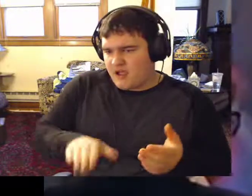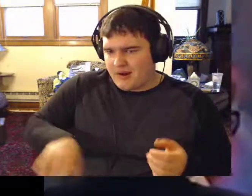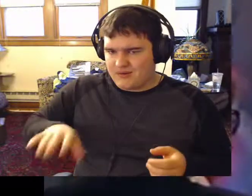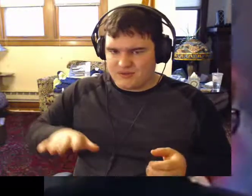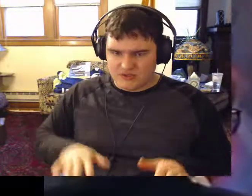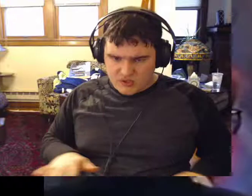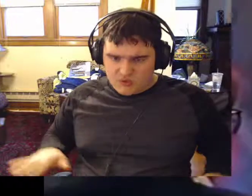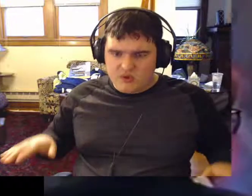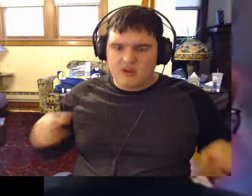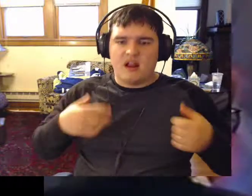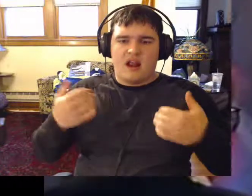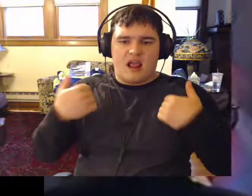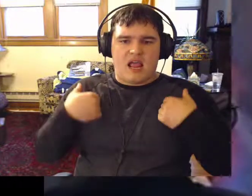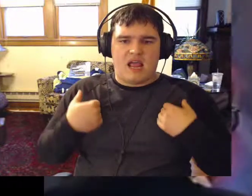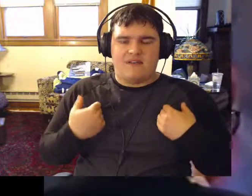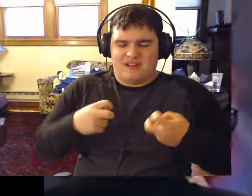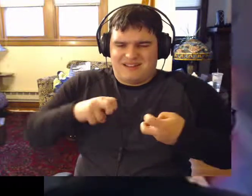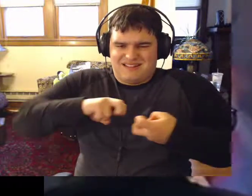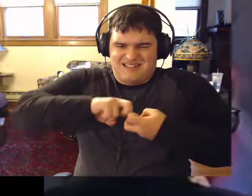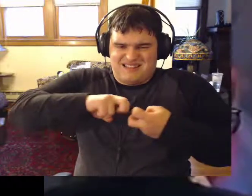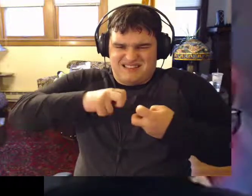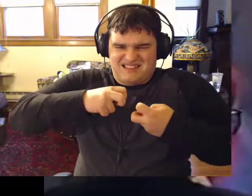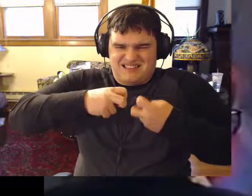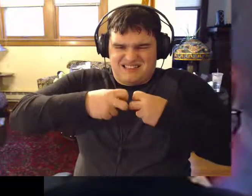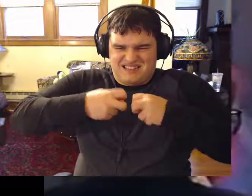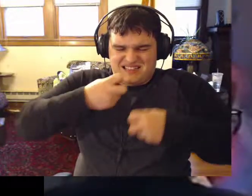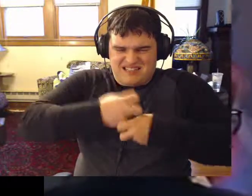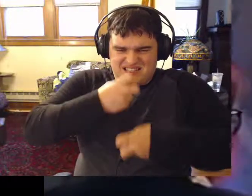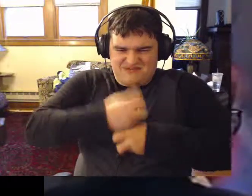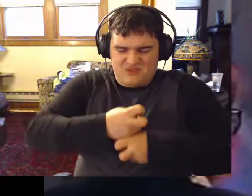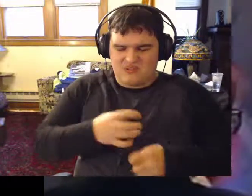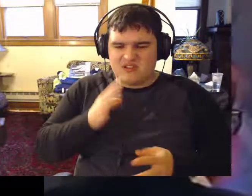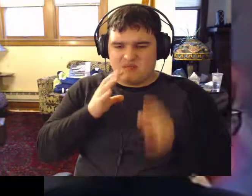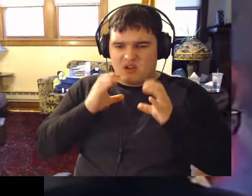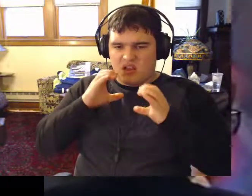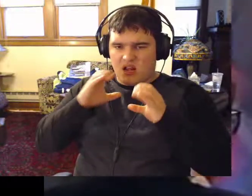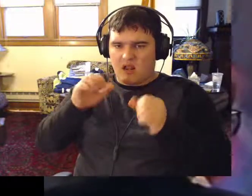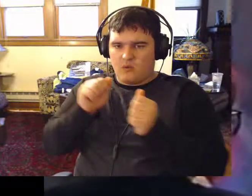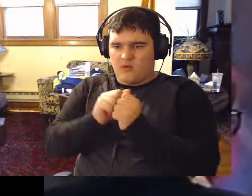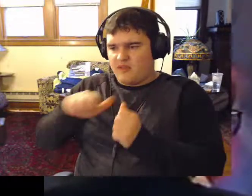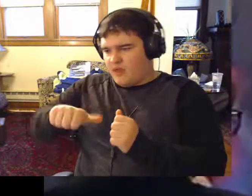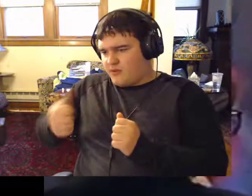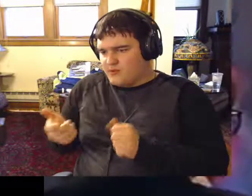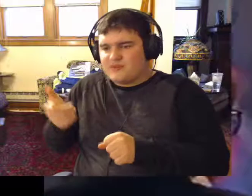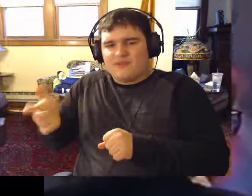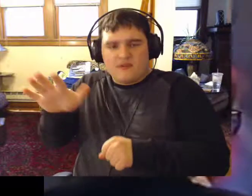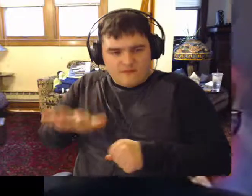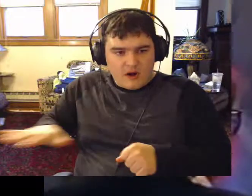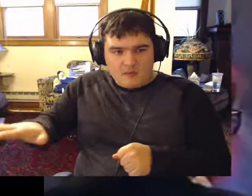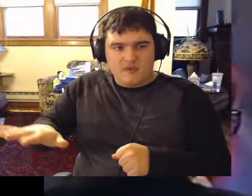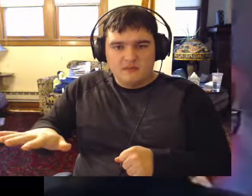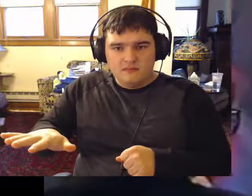perhaps are having a difficulty communicating with others in their environment.